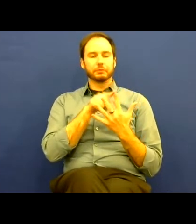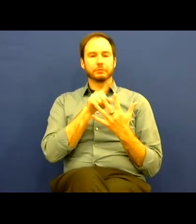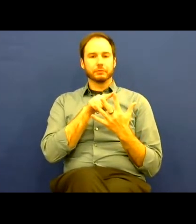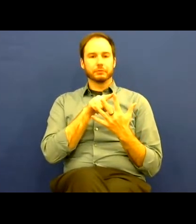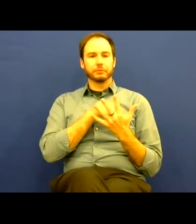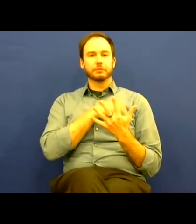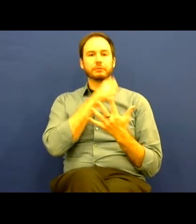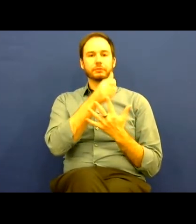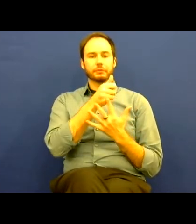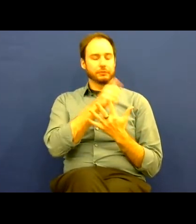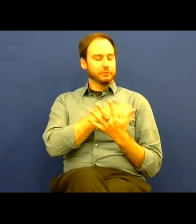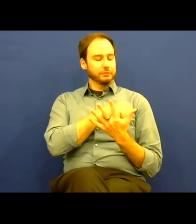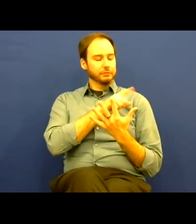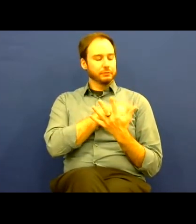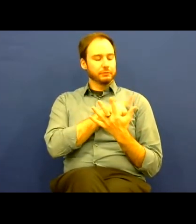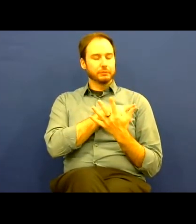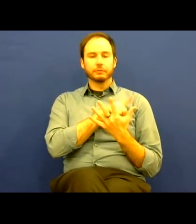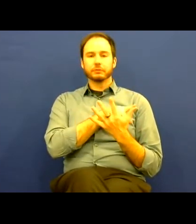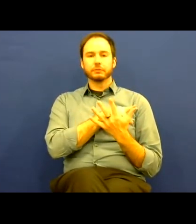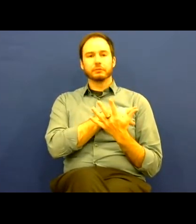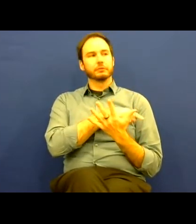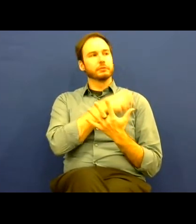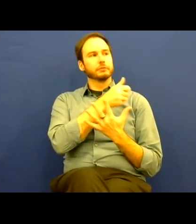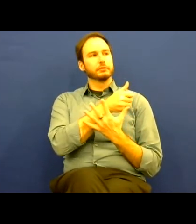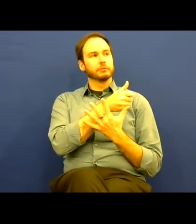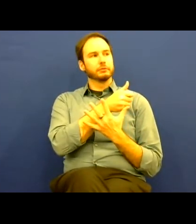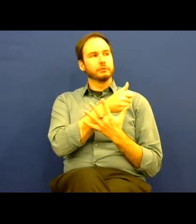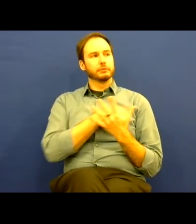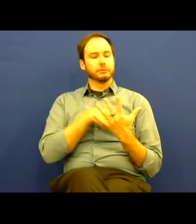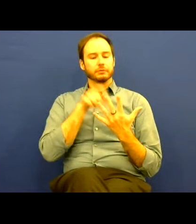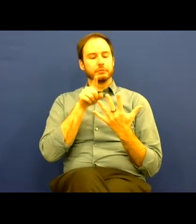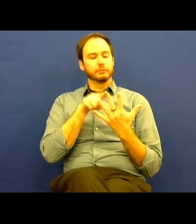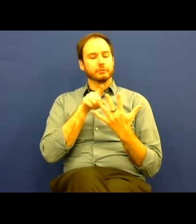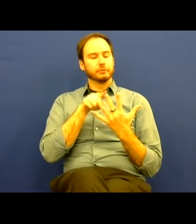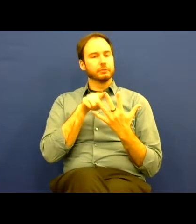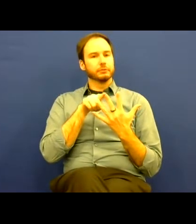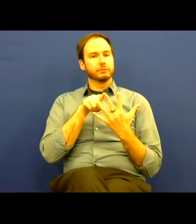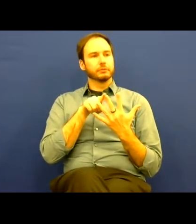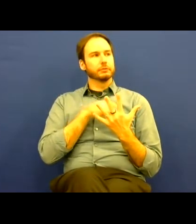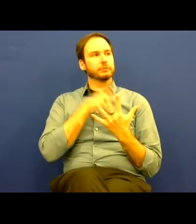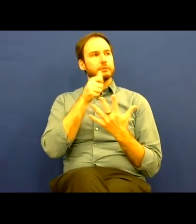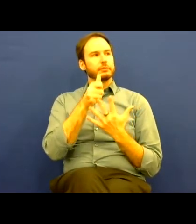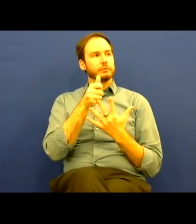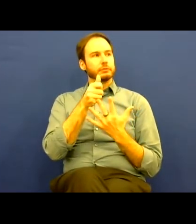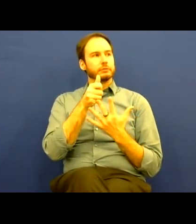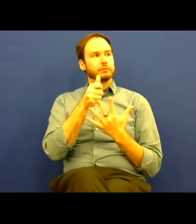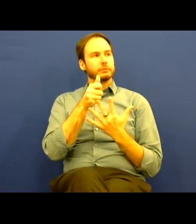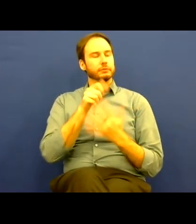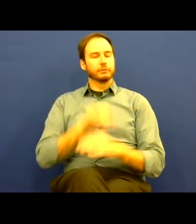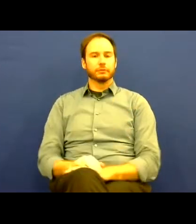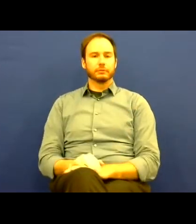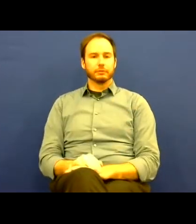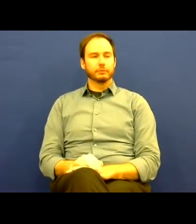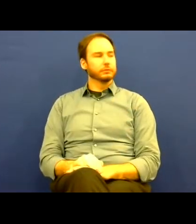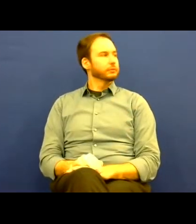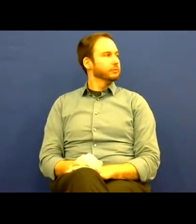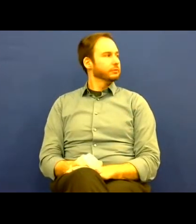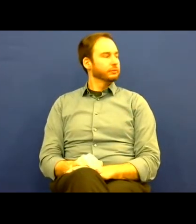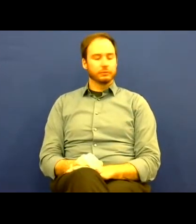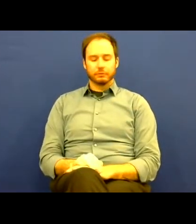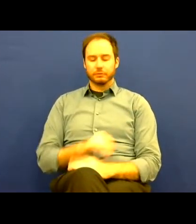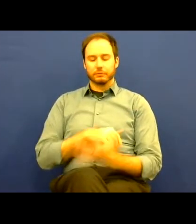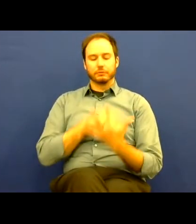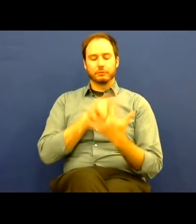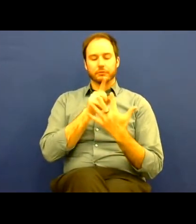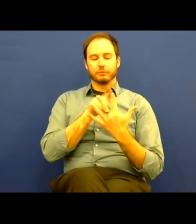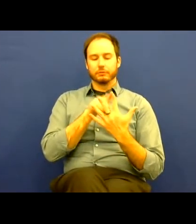Councilmember Page, Aye. Councilmember Blanca, Aye. Supervisor Schultz. Aye. Mr. Supervisor and fellow town